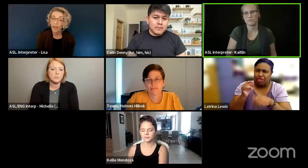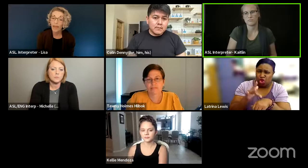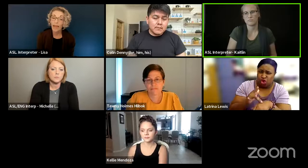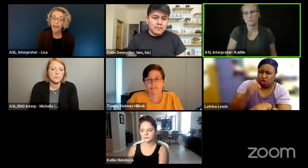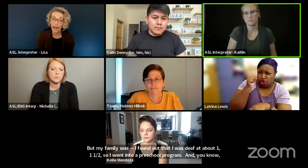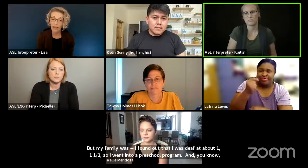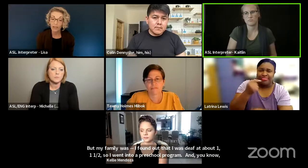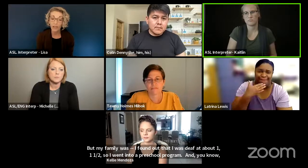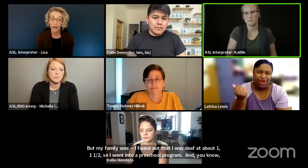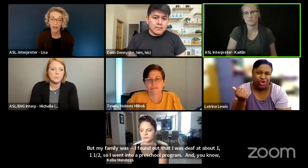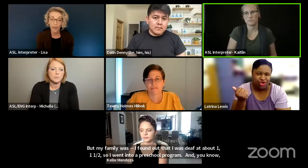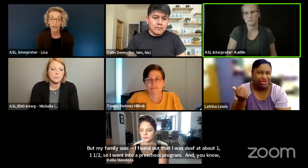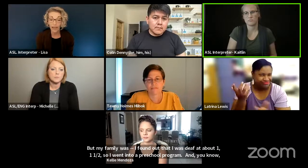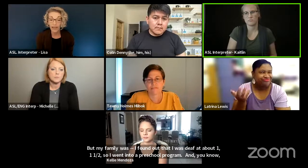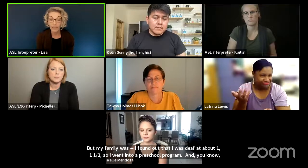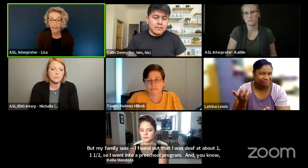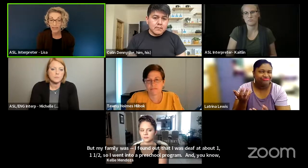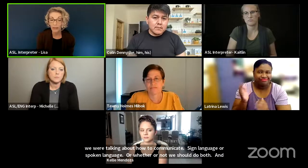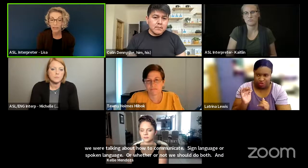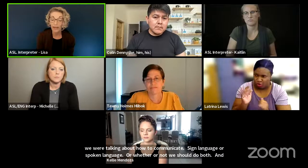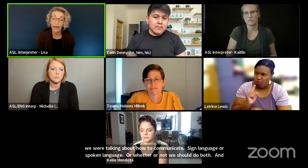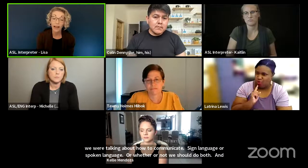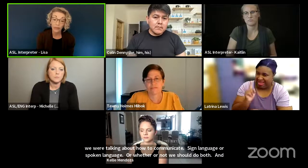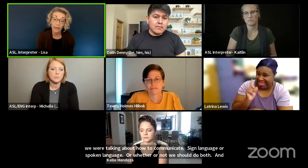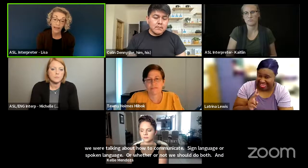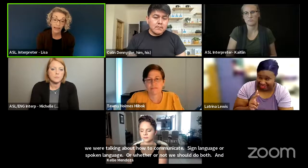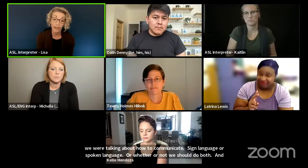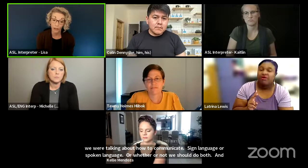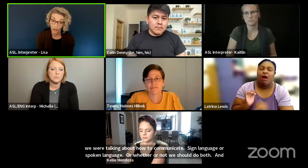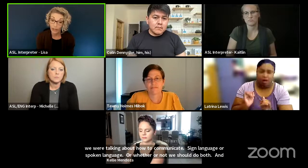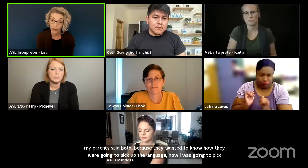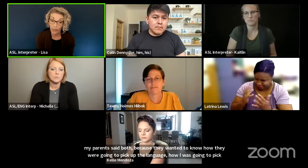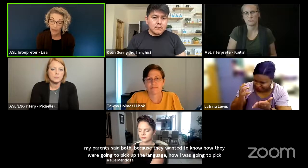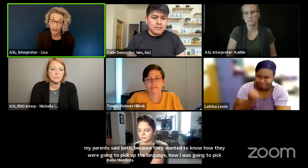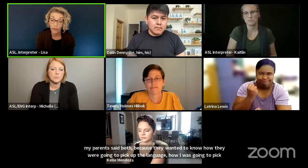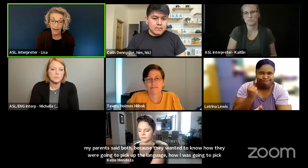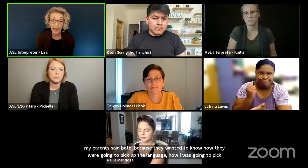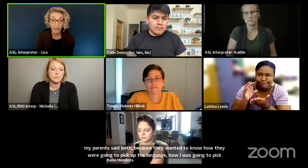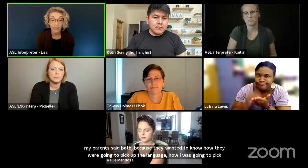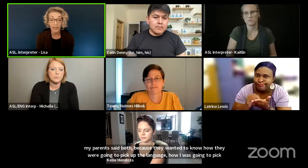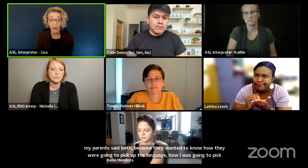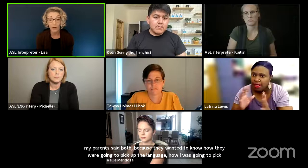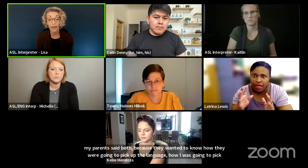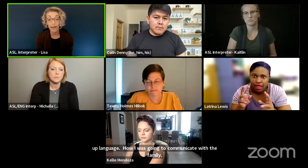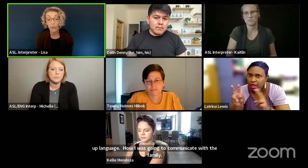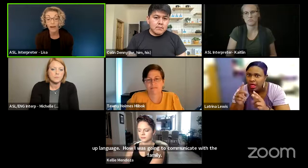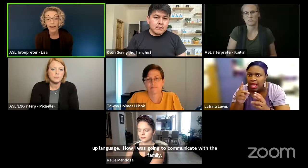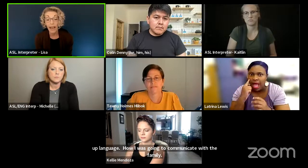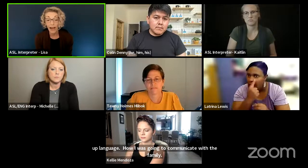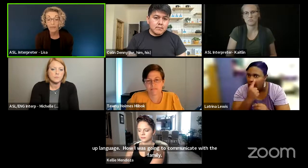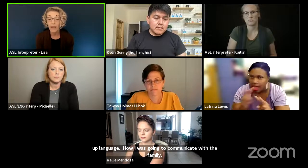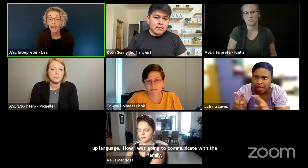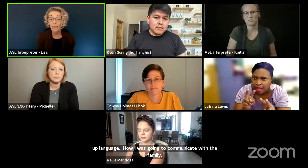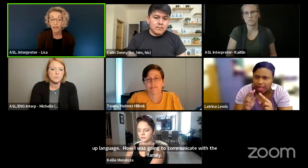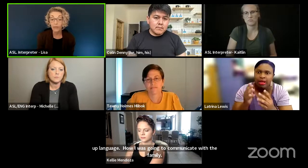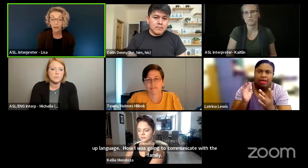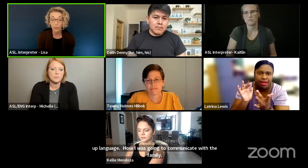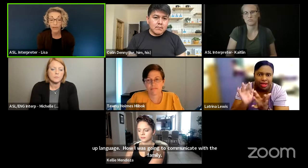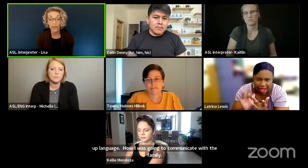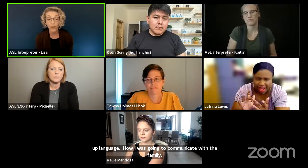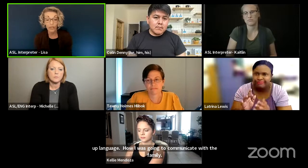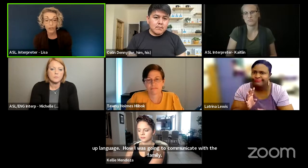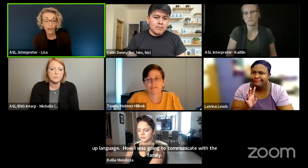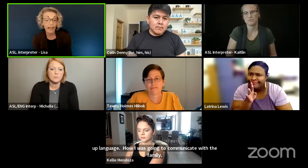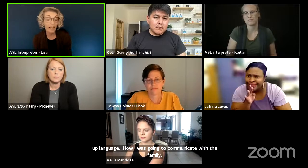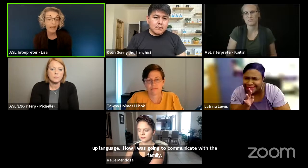both. And I took on that system. And I would say the earlier the better, right? I went in at 1.5. That's really